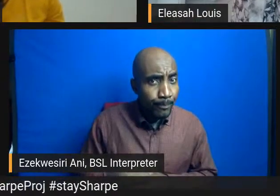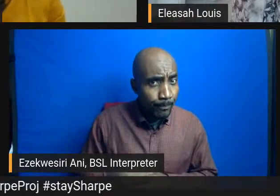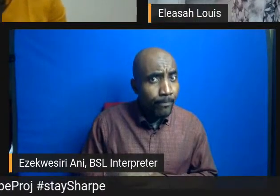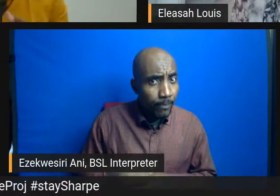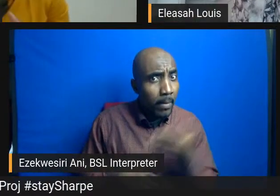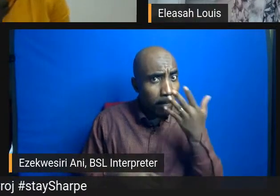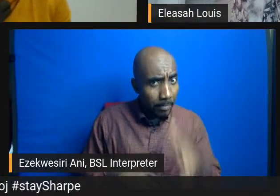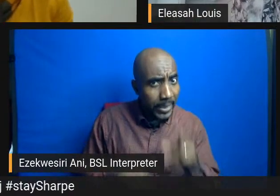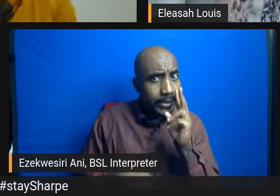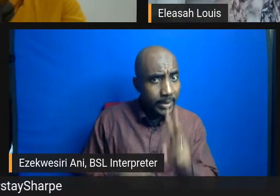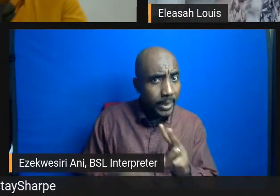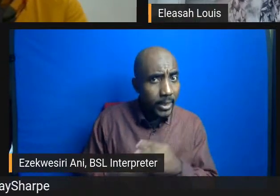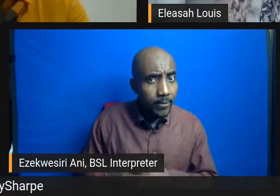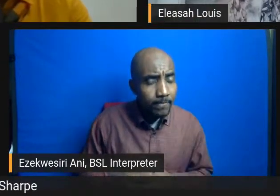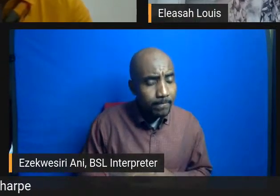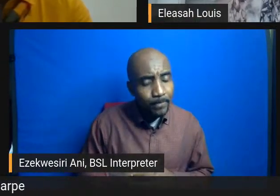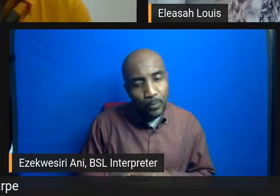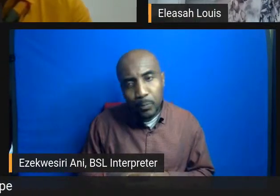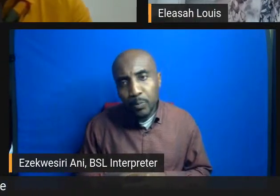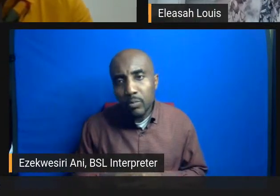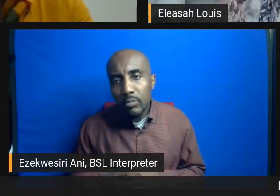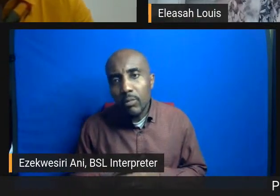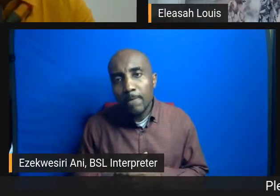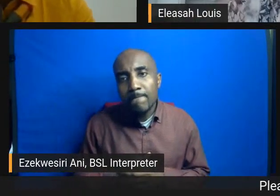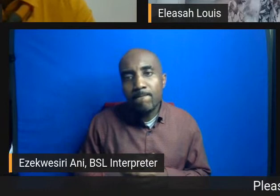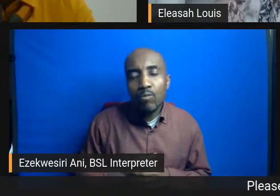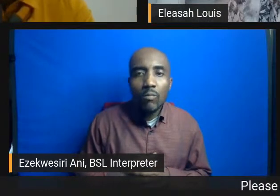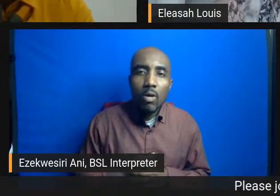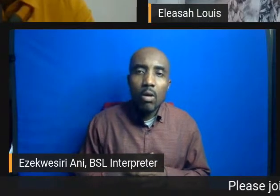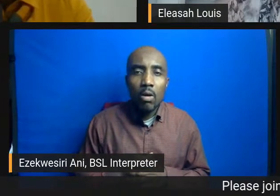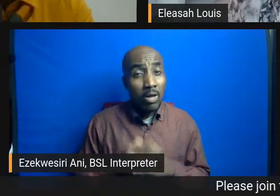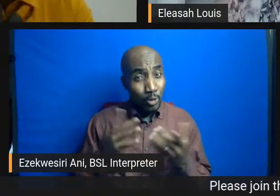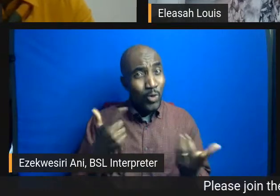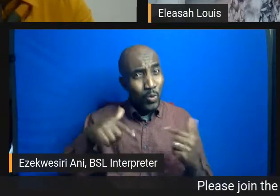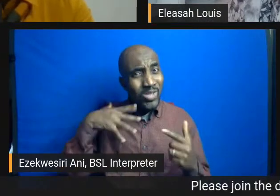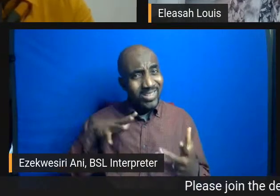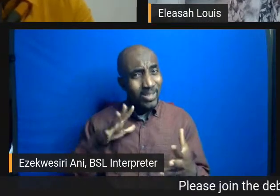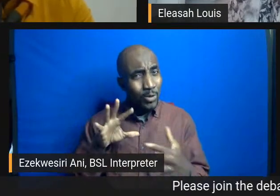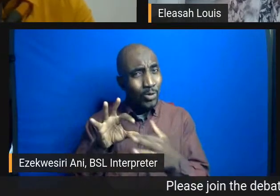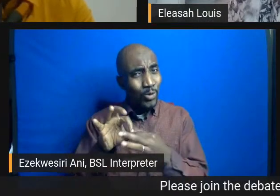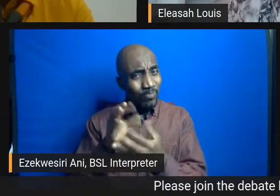Yeah, I think that we need to engage with it. I think